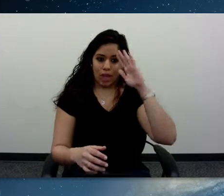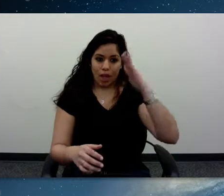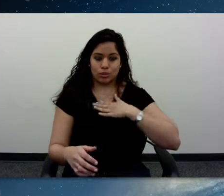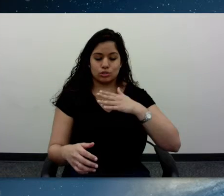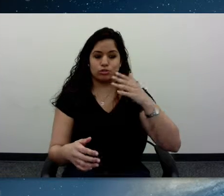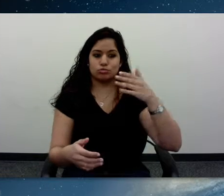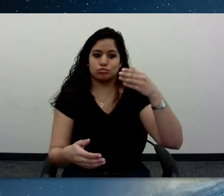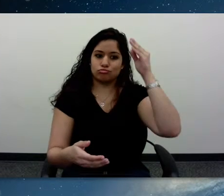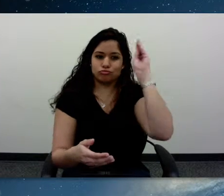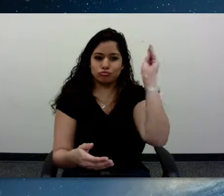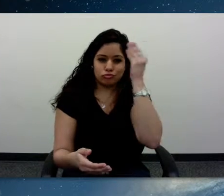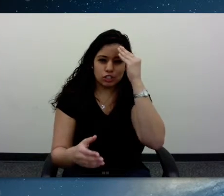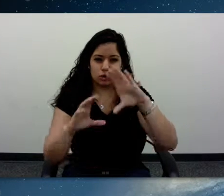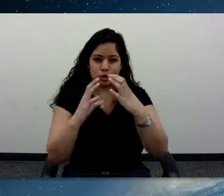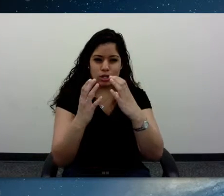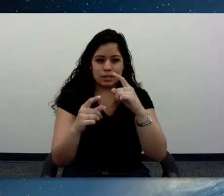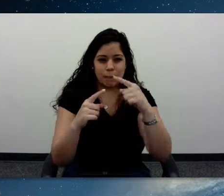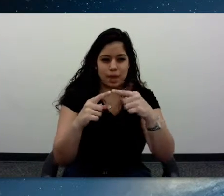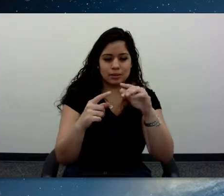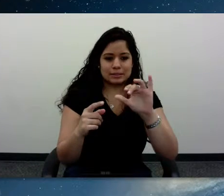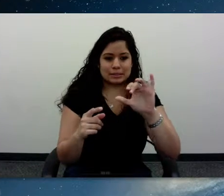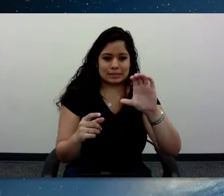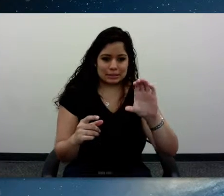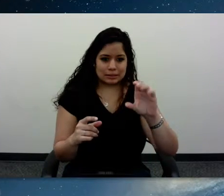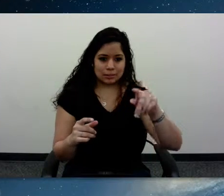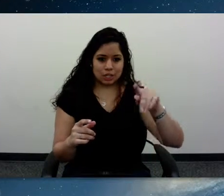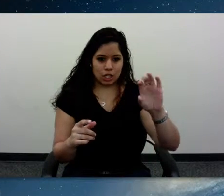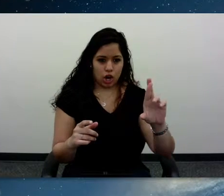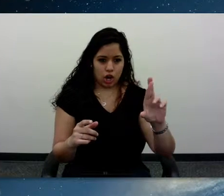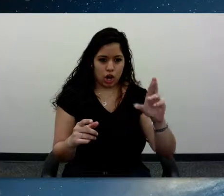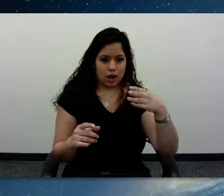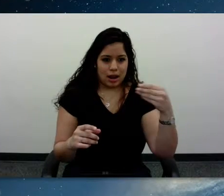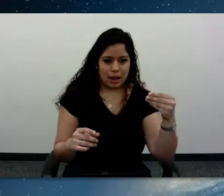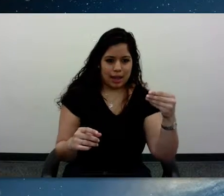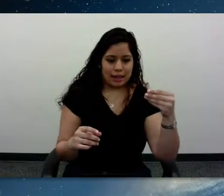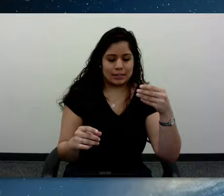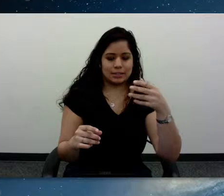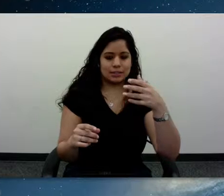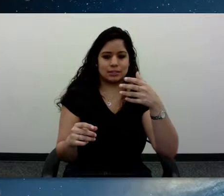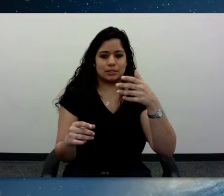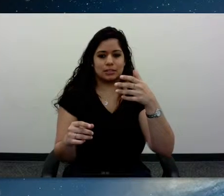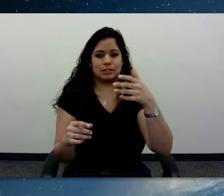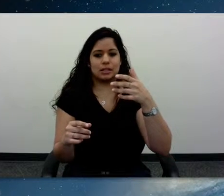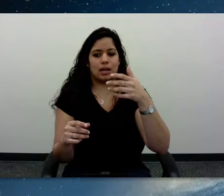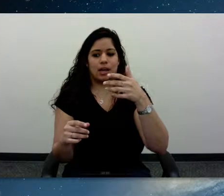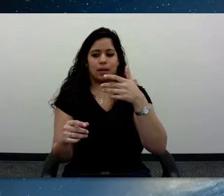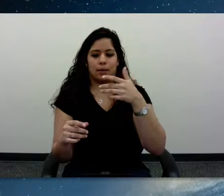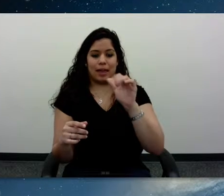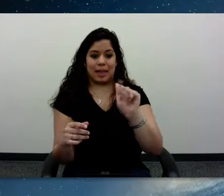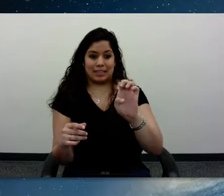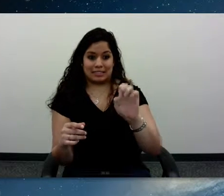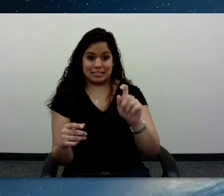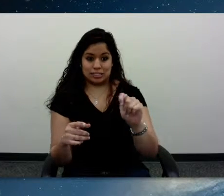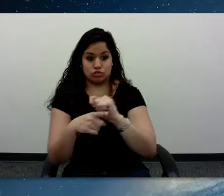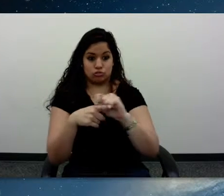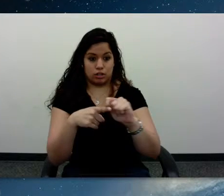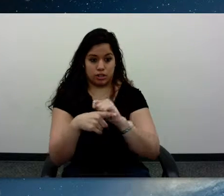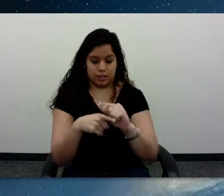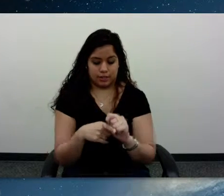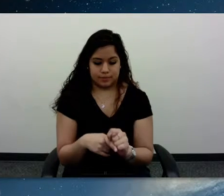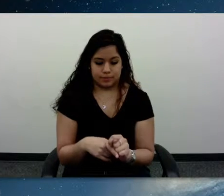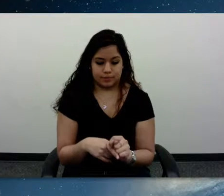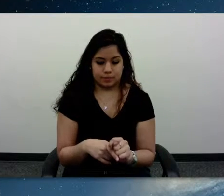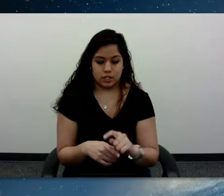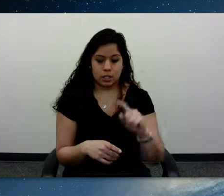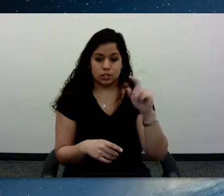down. Remember, the very first thing you should have learned was to assess your scene for its safety. So remember, you want to see, is it safe